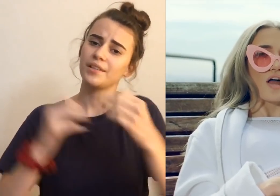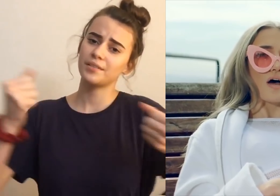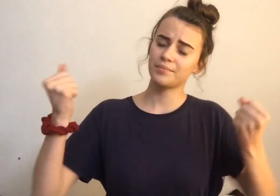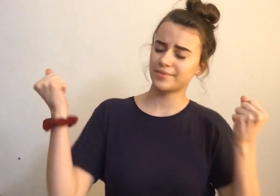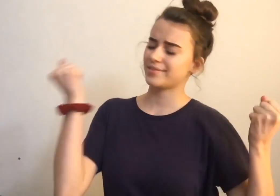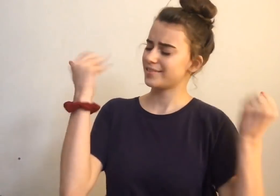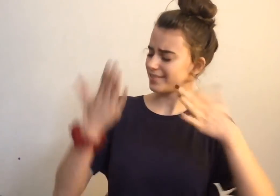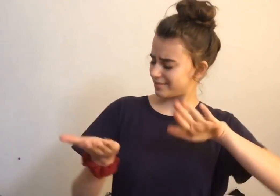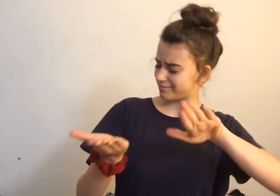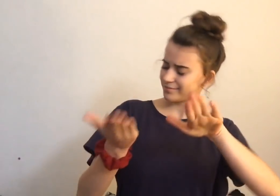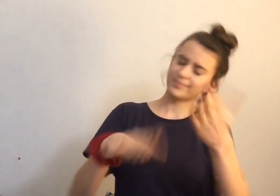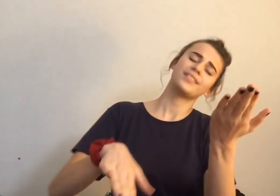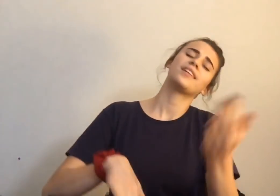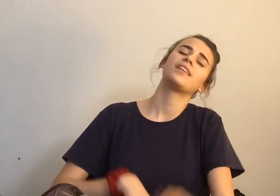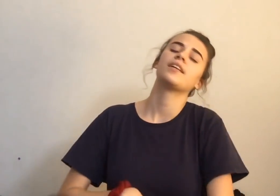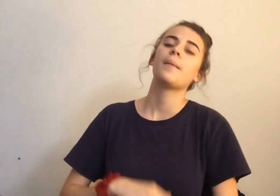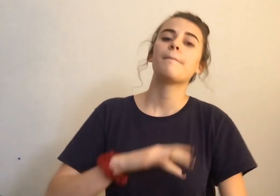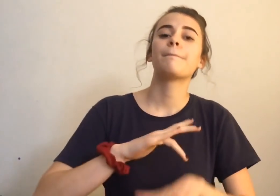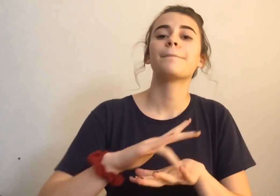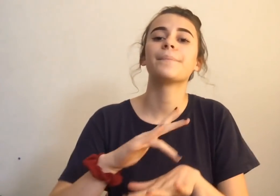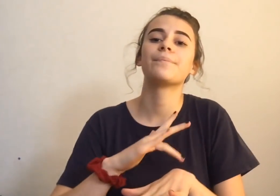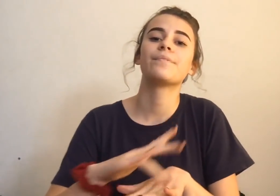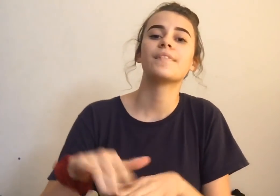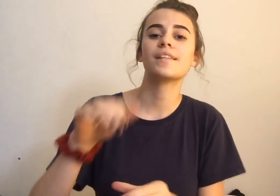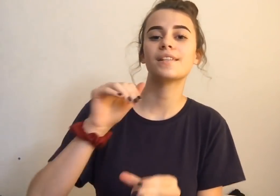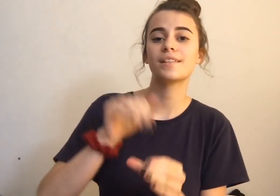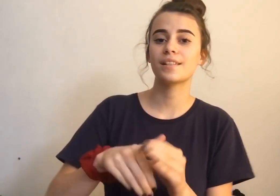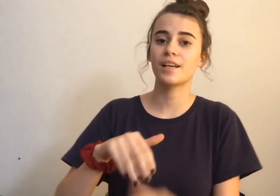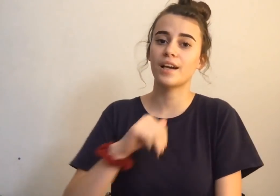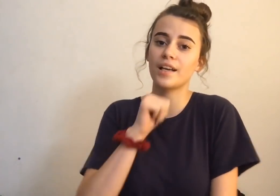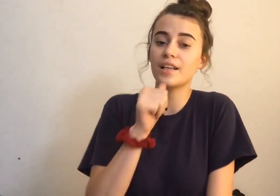live, but I'm too scared to die.